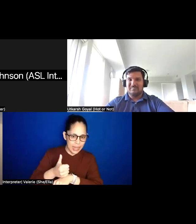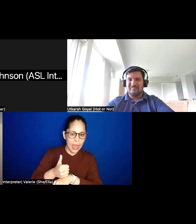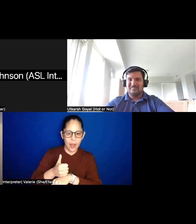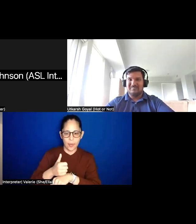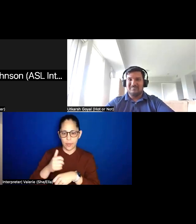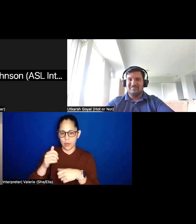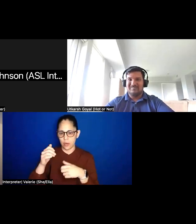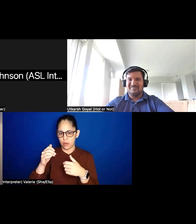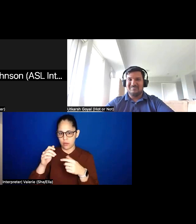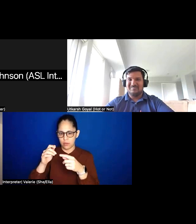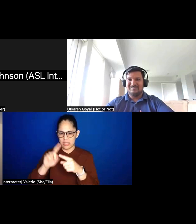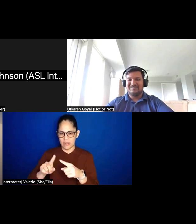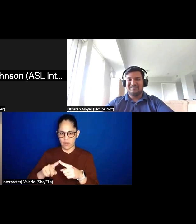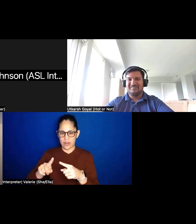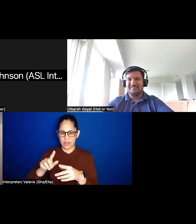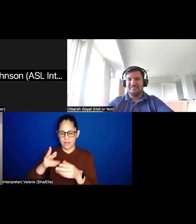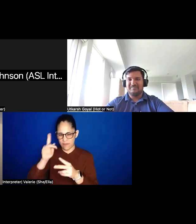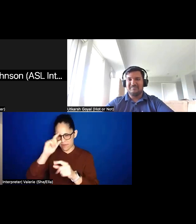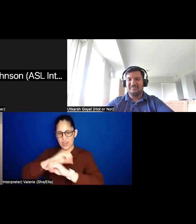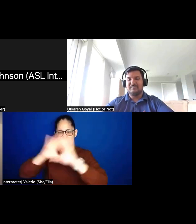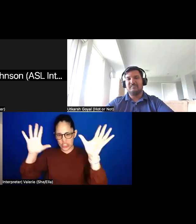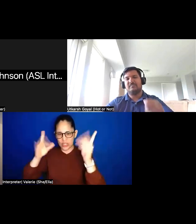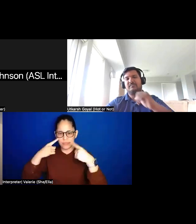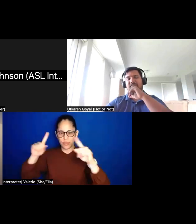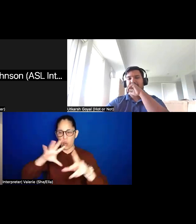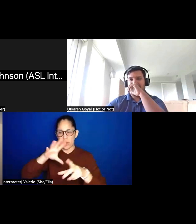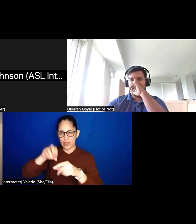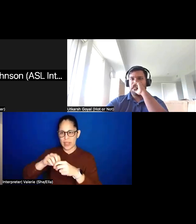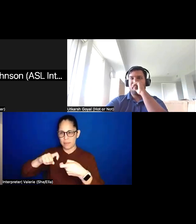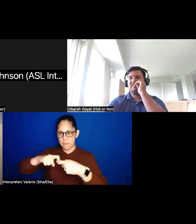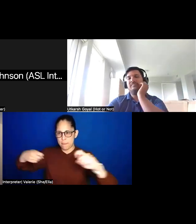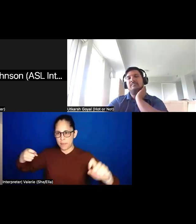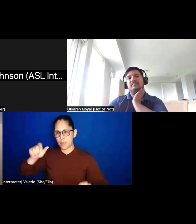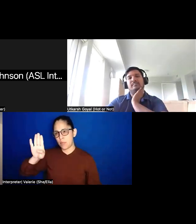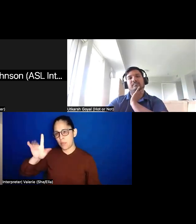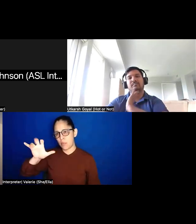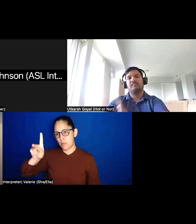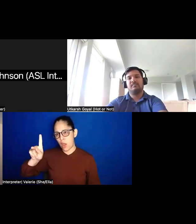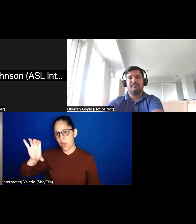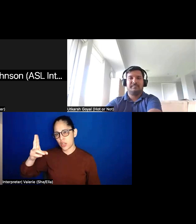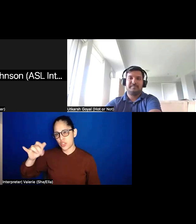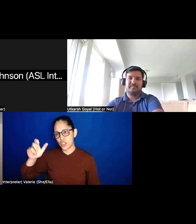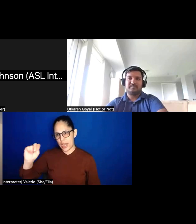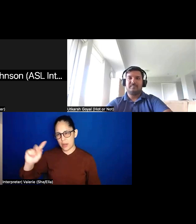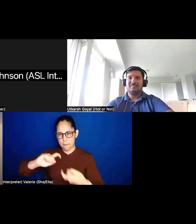Hamish, why don't we go with you on this? We'll start with you first. What were you looking for? Yeah, so